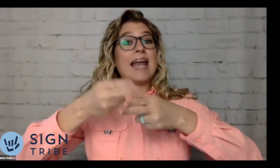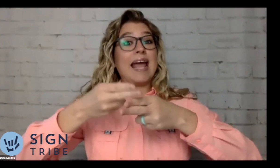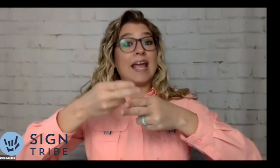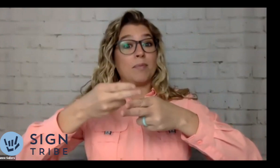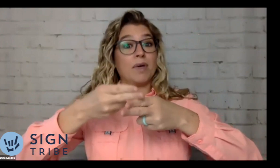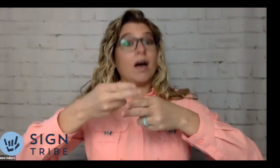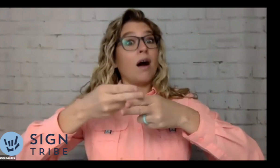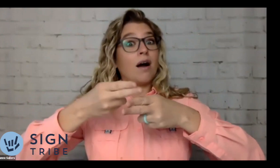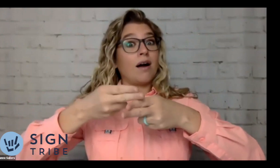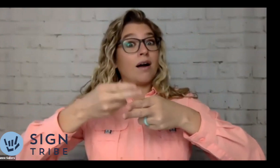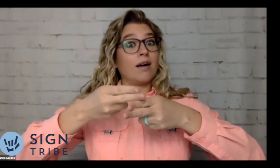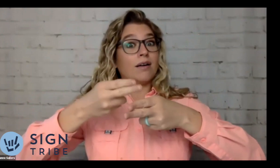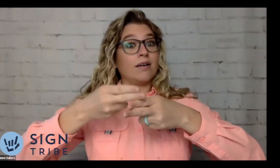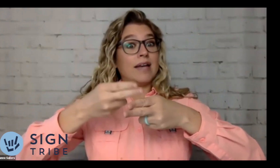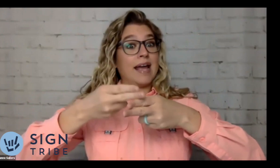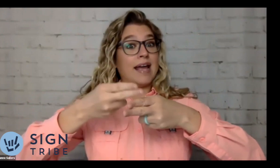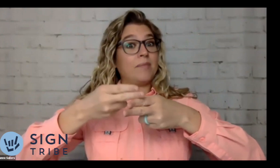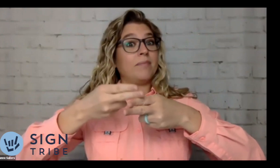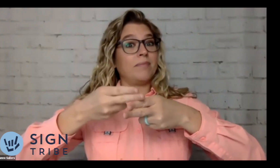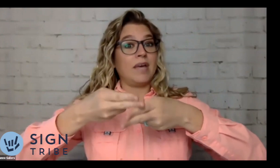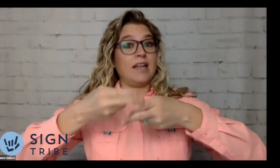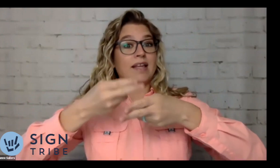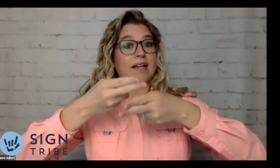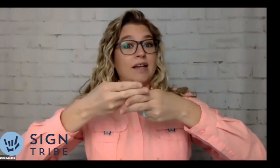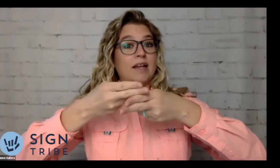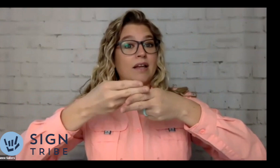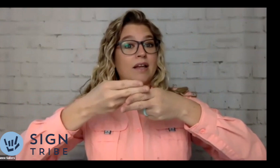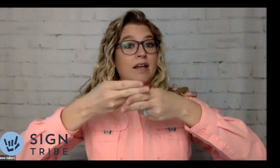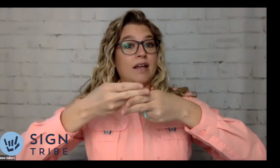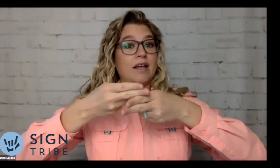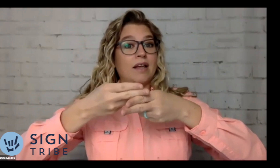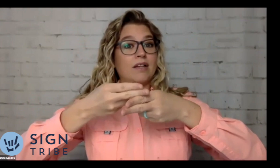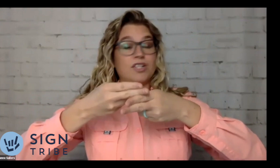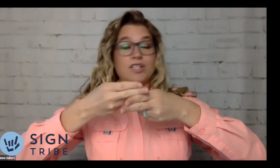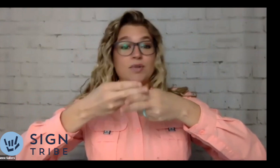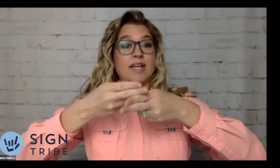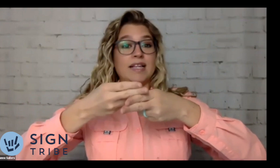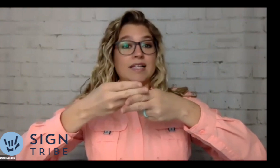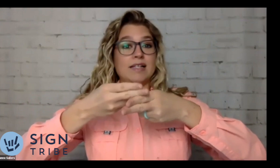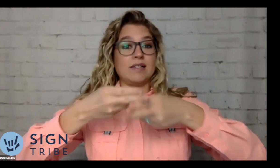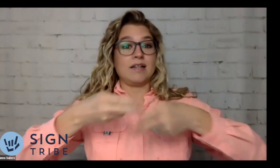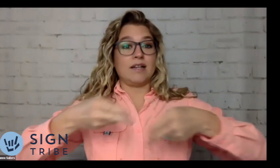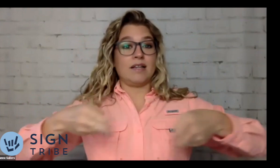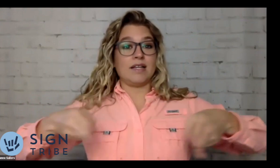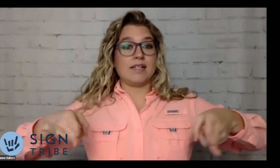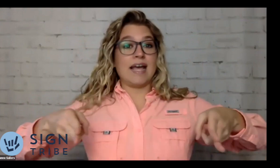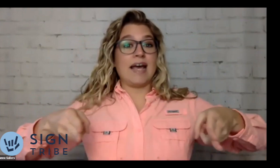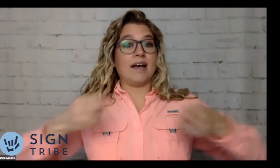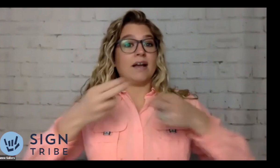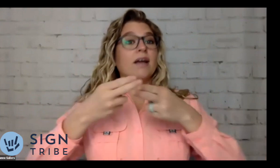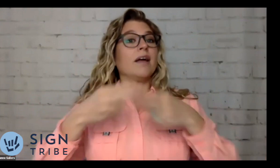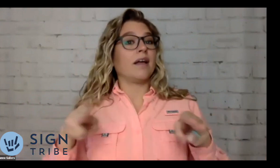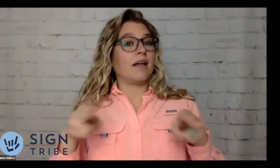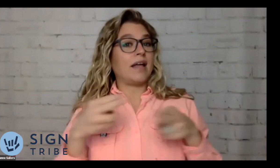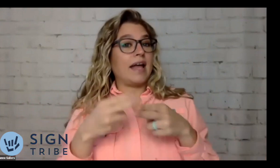name. Name. And then just do it like this and then this. Egg. Egg.